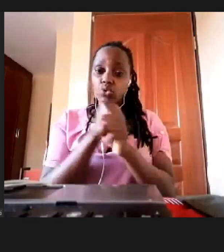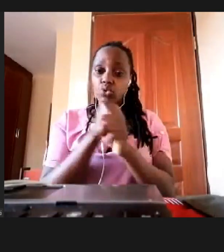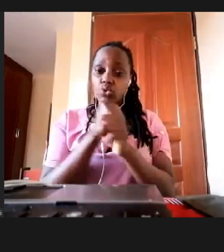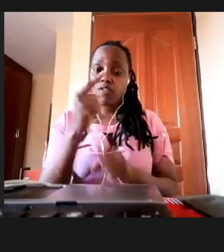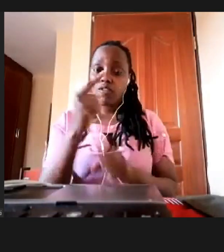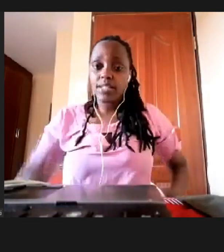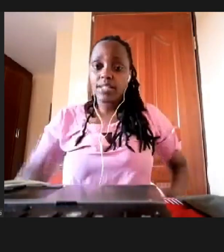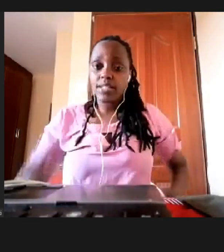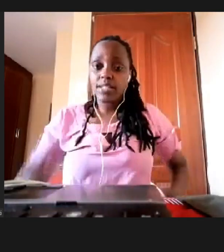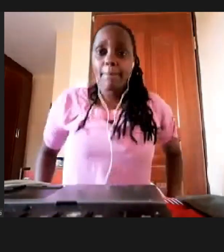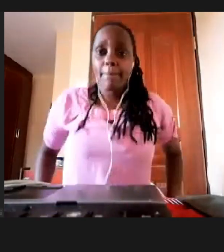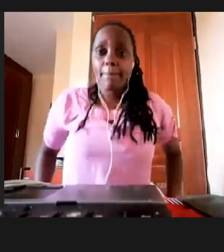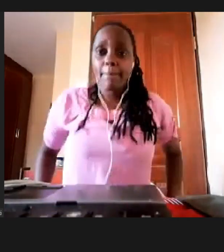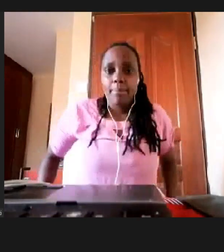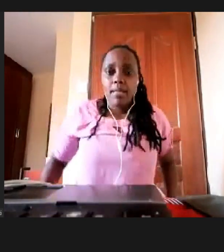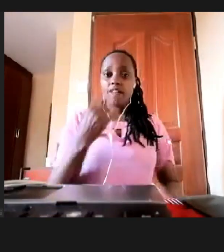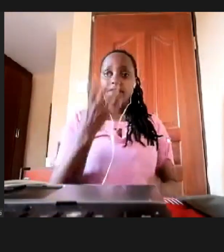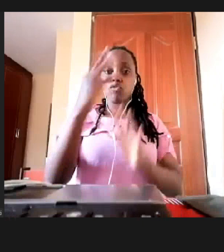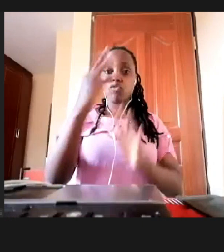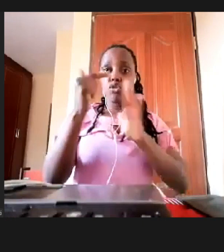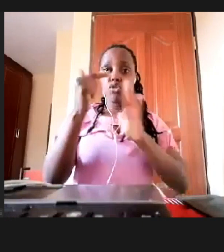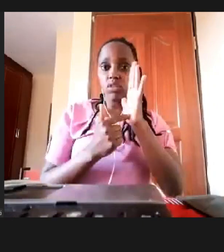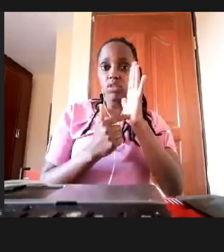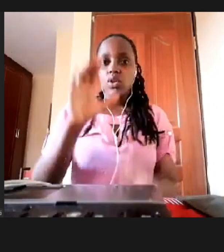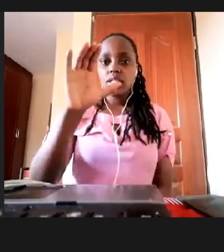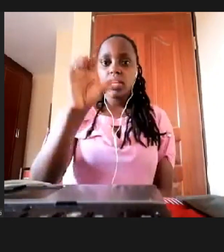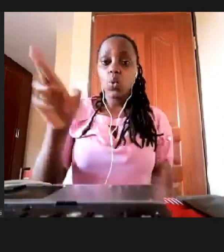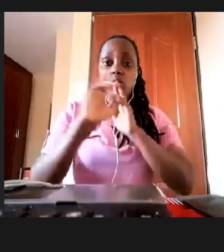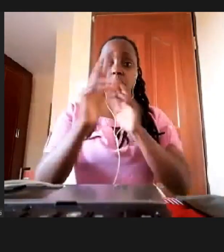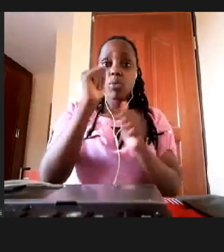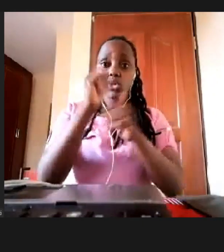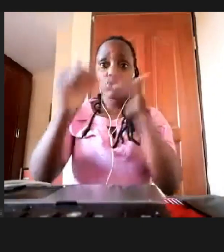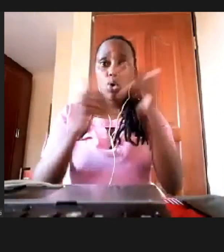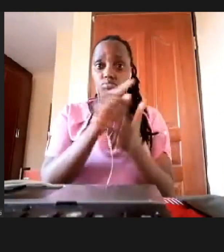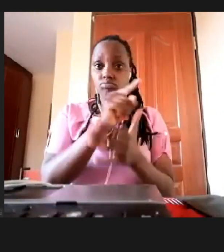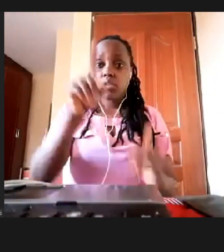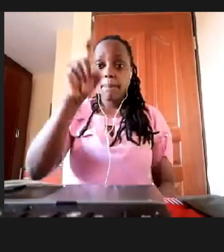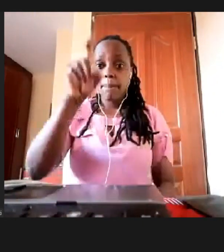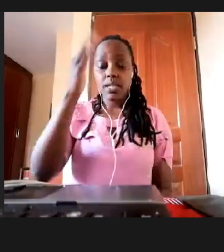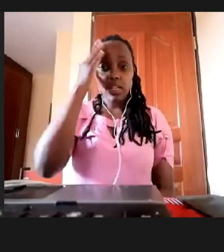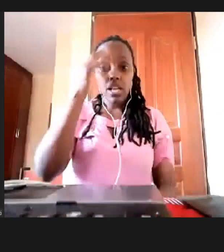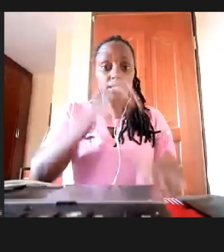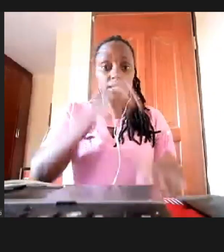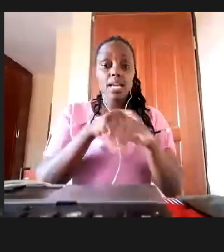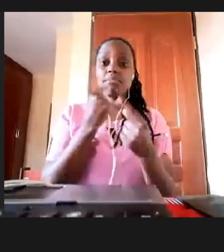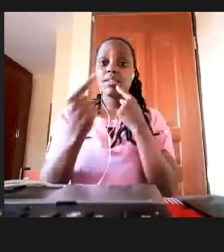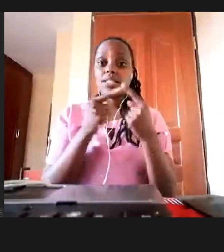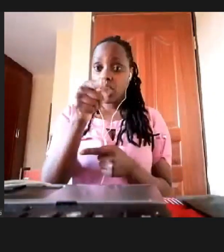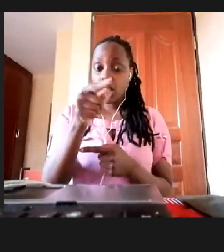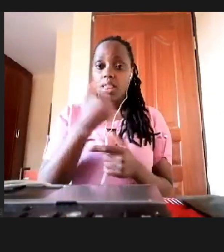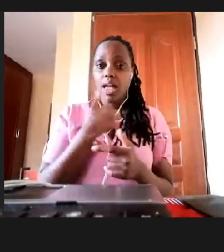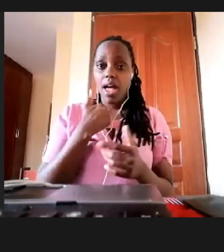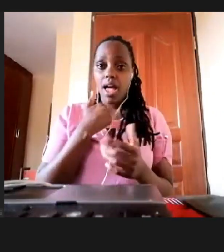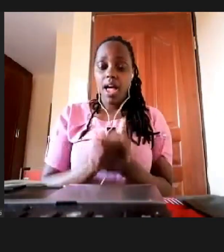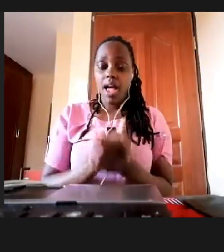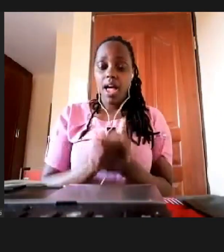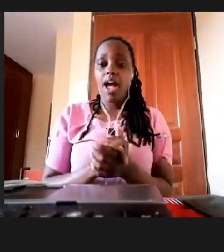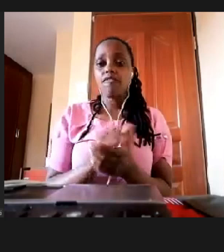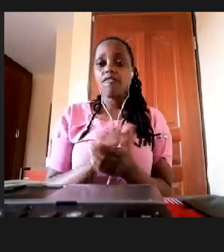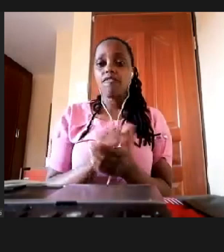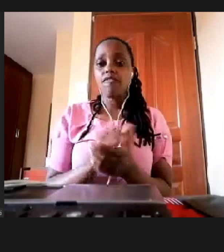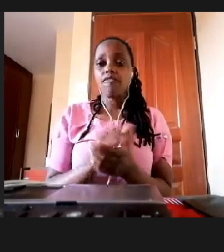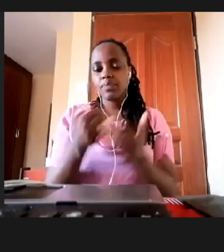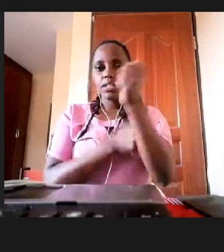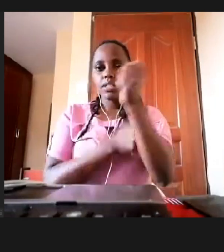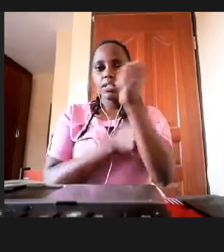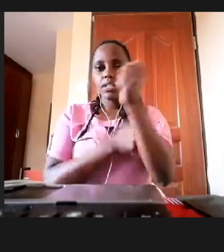because I have like 4 highlights on CSO reports that I want all of us to remember while we are having this discussion. Complementary